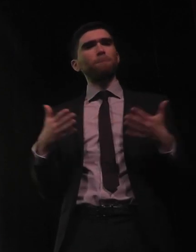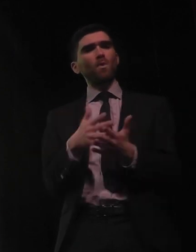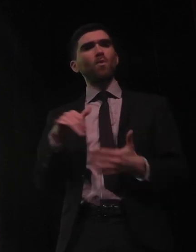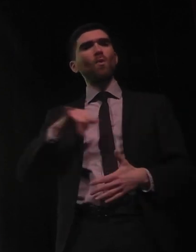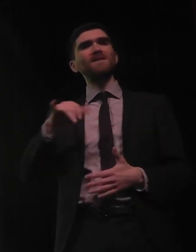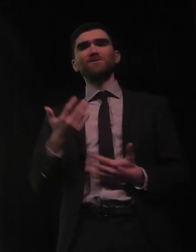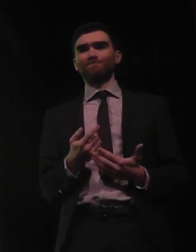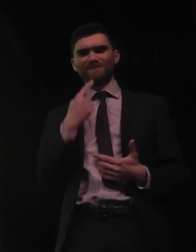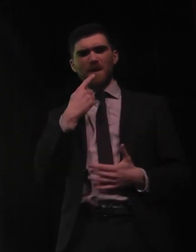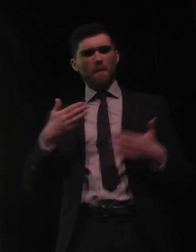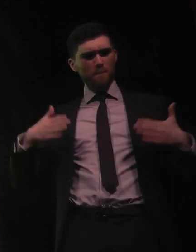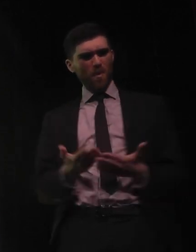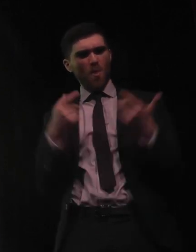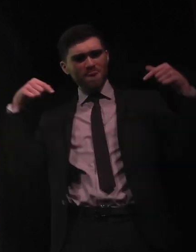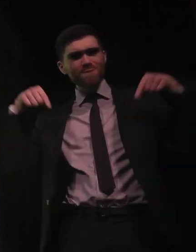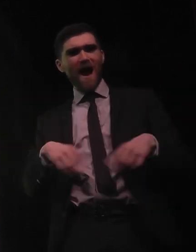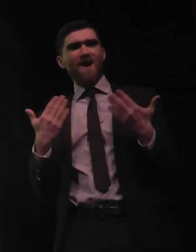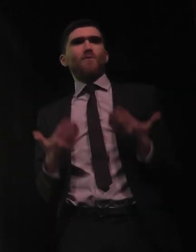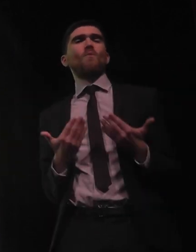now.